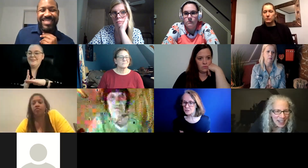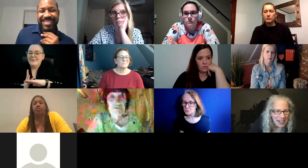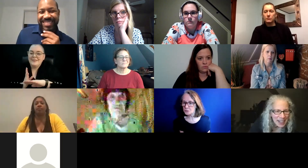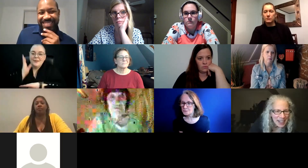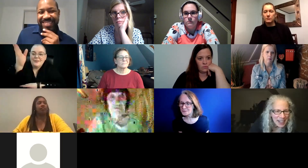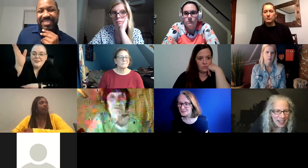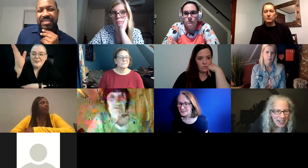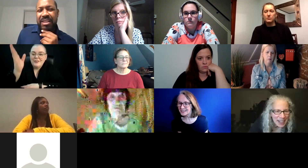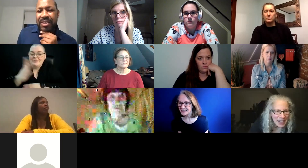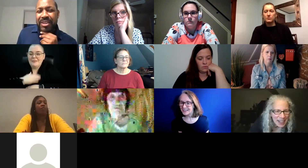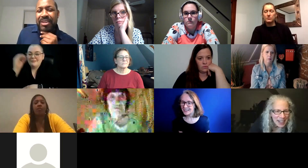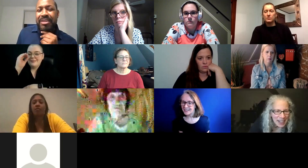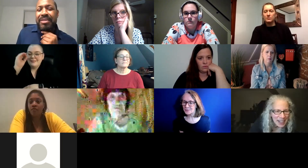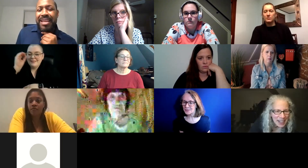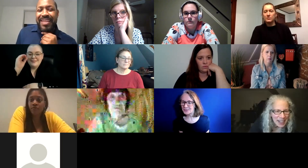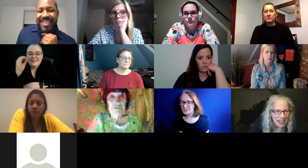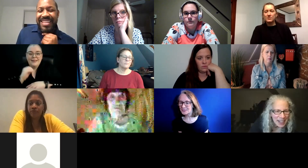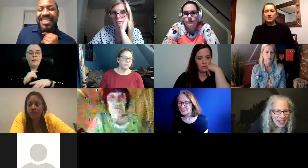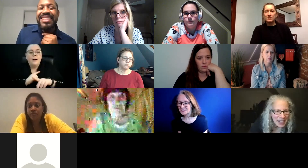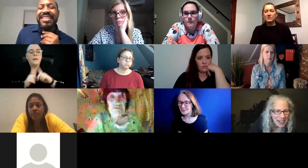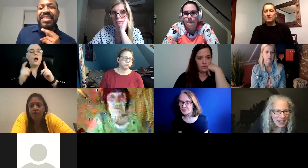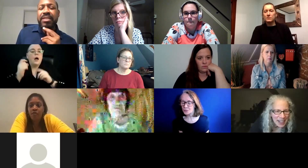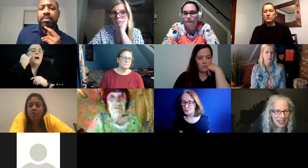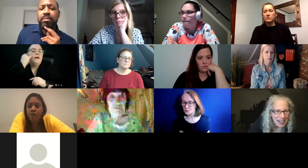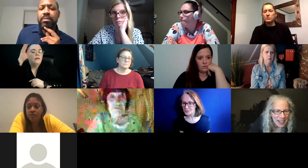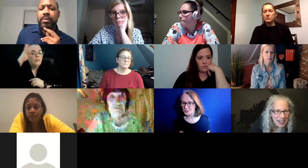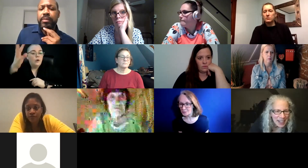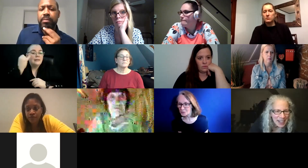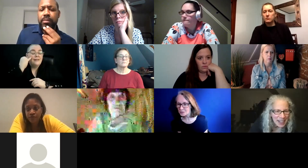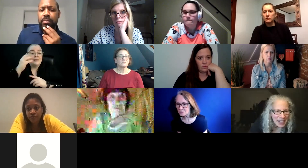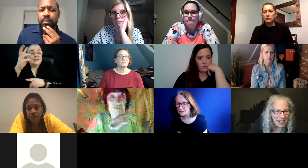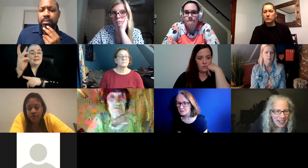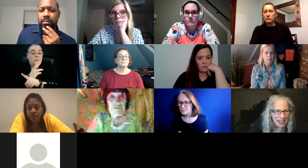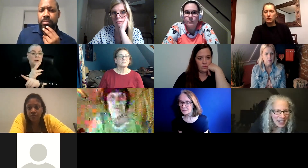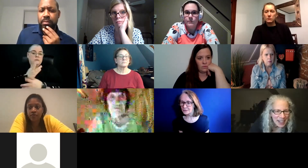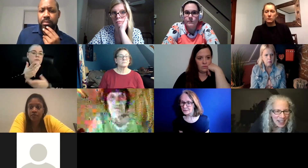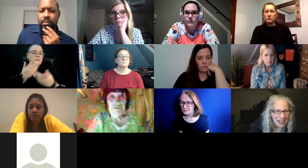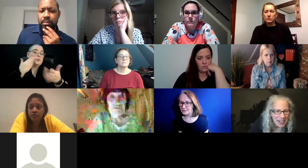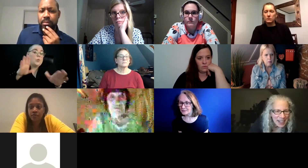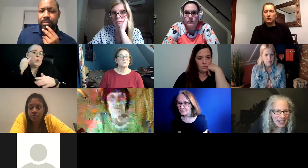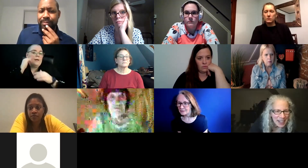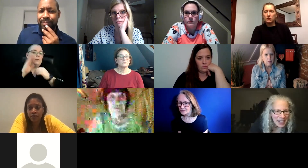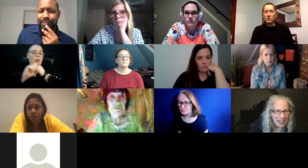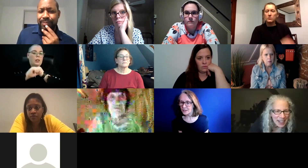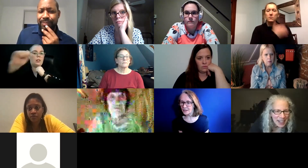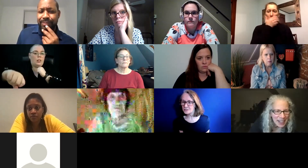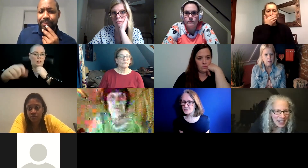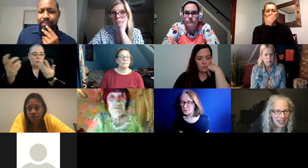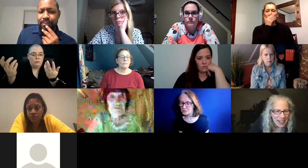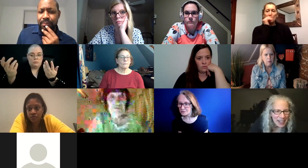feasible. How about, that's way too much in my opinion. If we had 6 months and